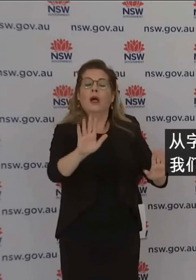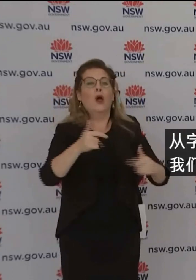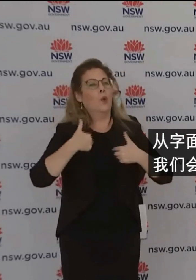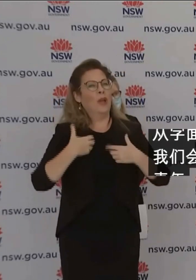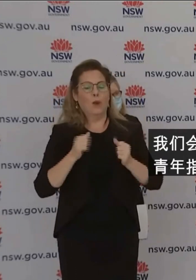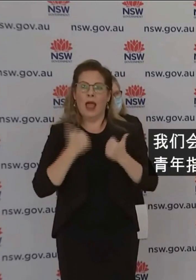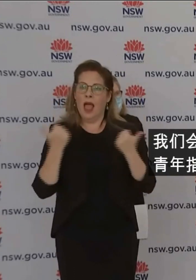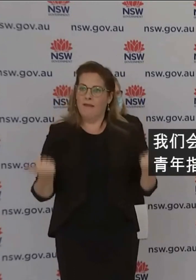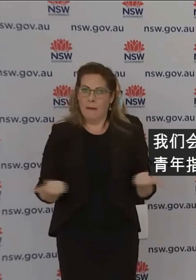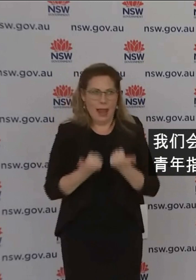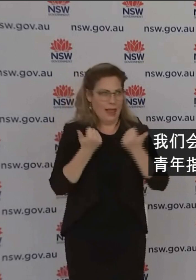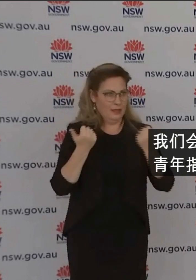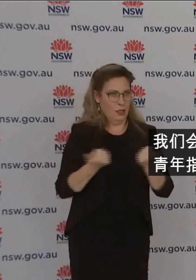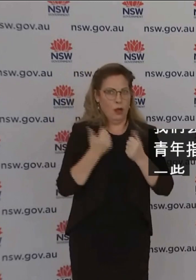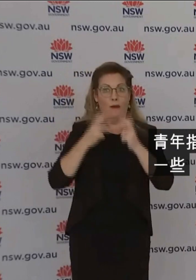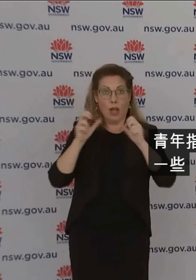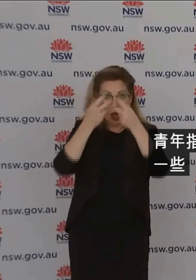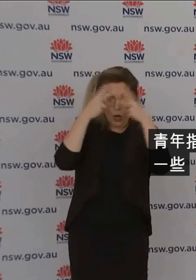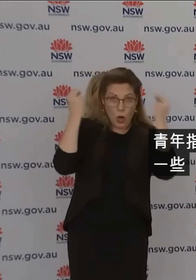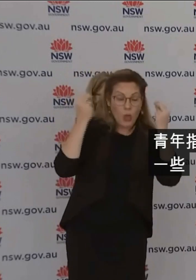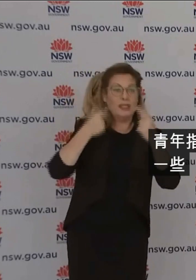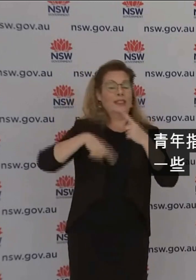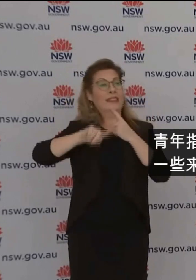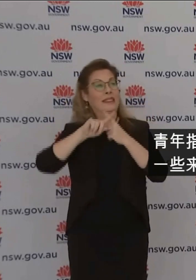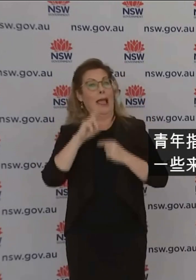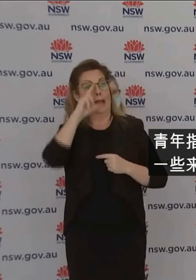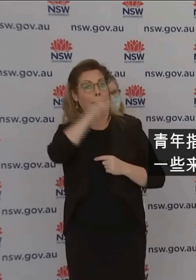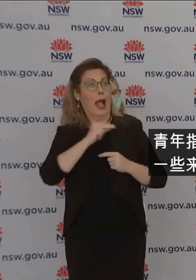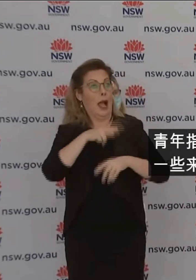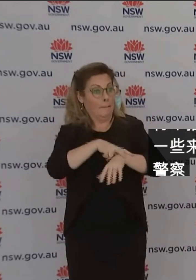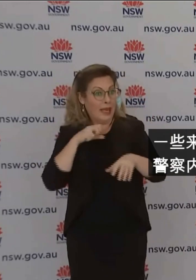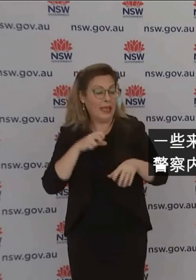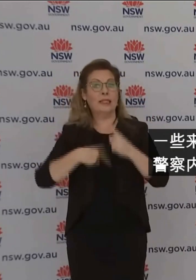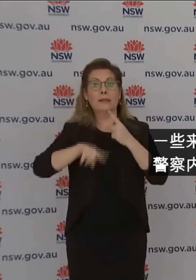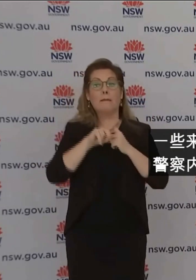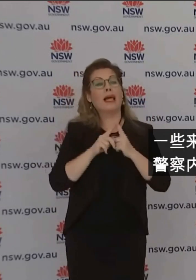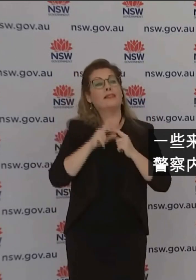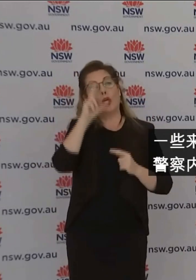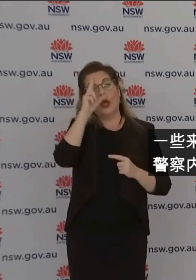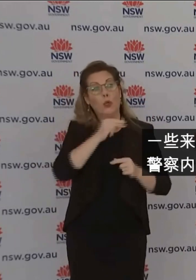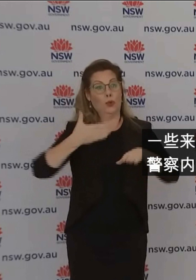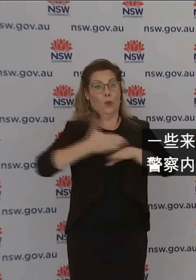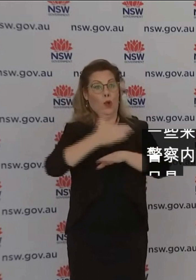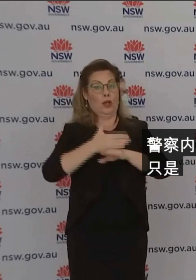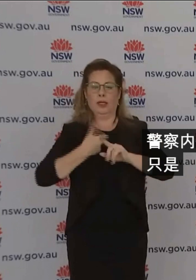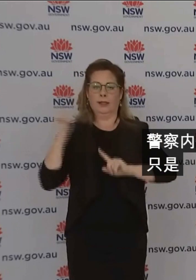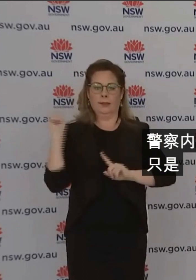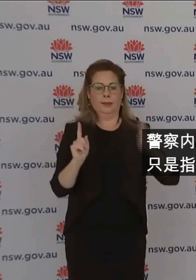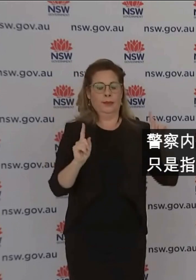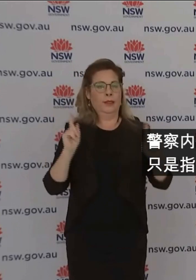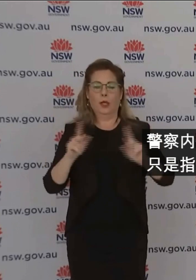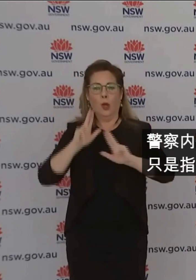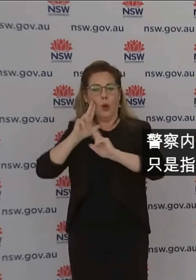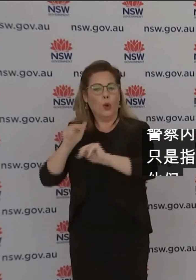we'll have some of the youth command, we'll have some of the young police from the various operations within police there just to guide